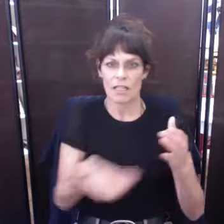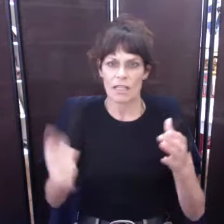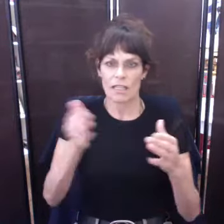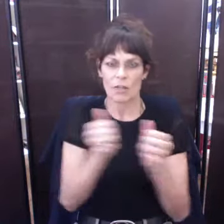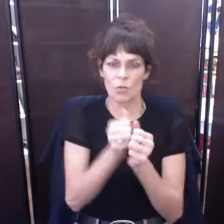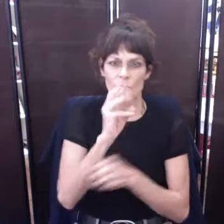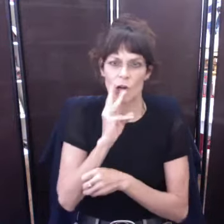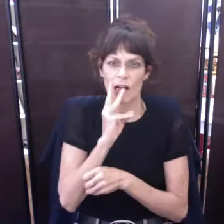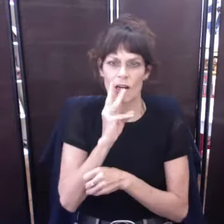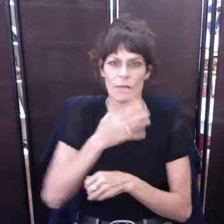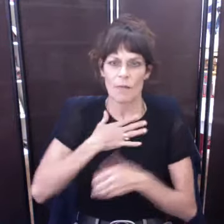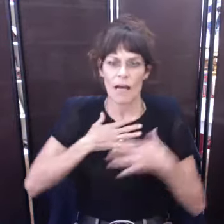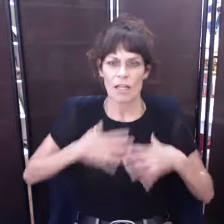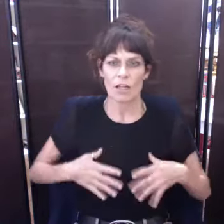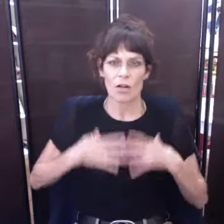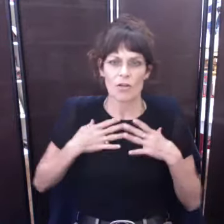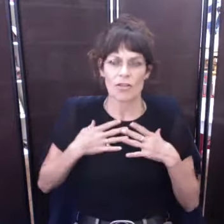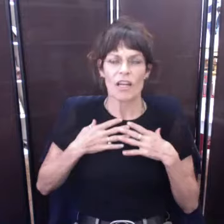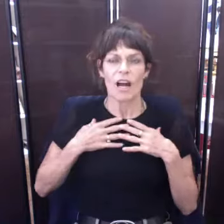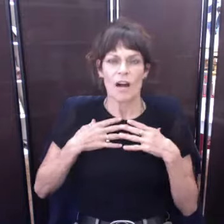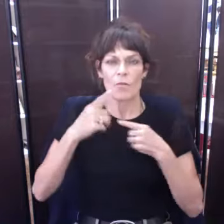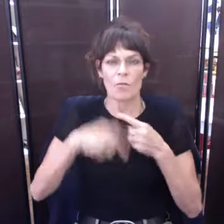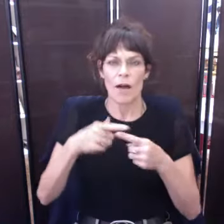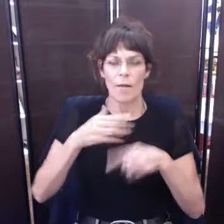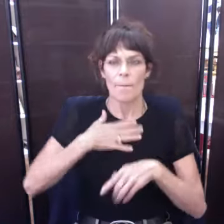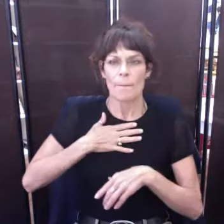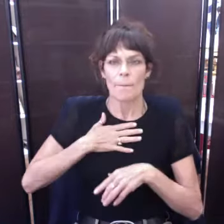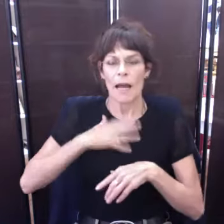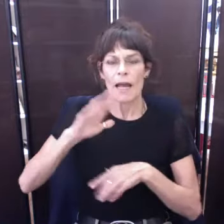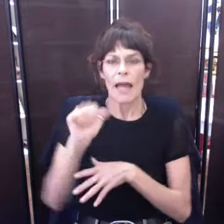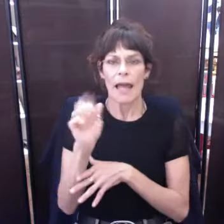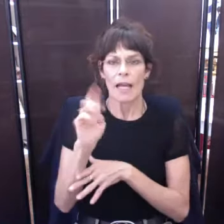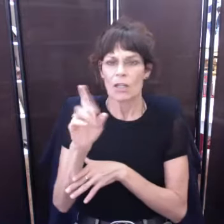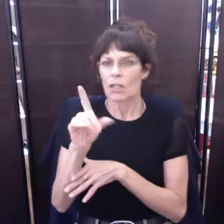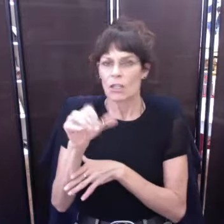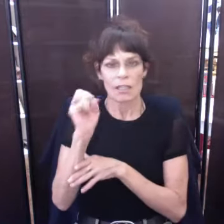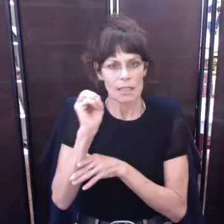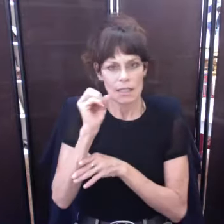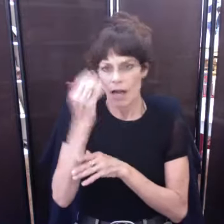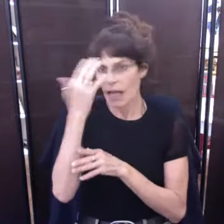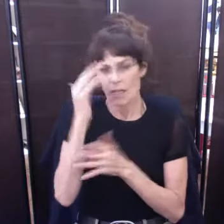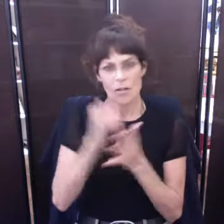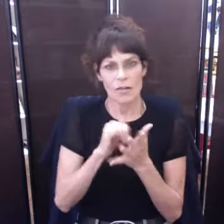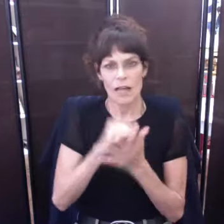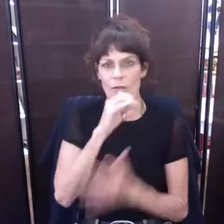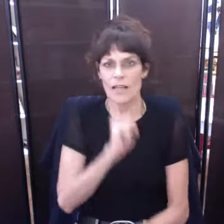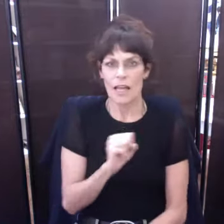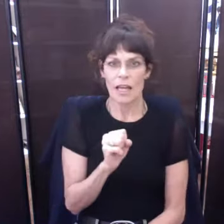my clothes down around my ankles. And I didn't know that. And I was 22 years sober, and